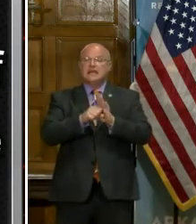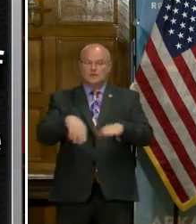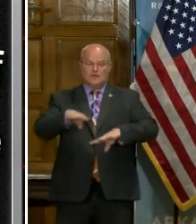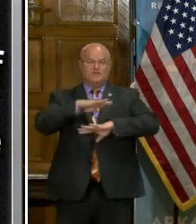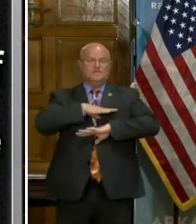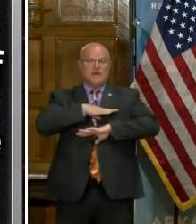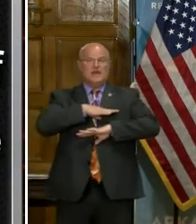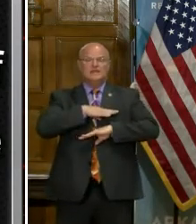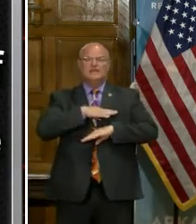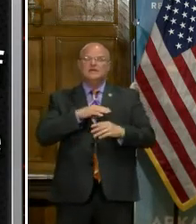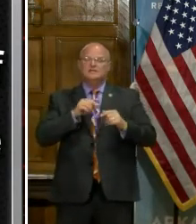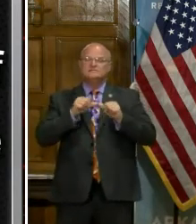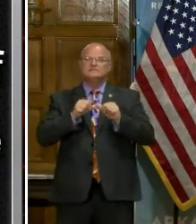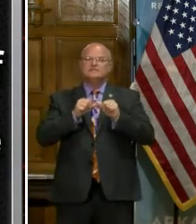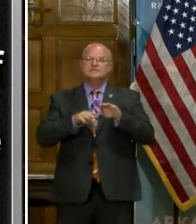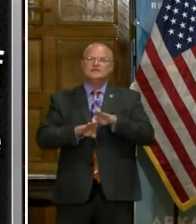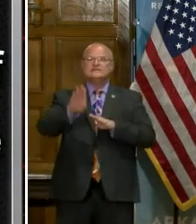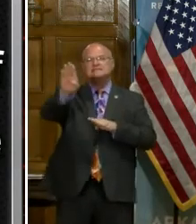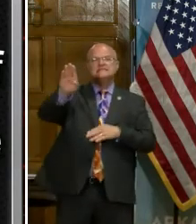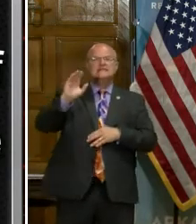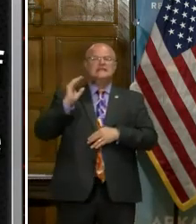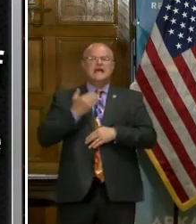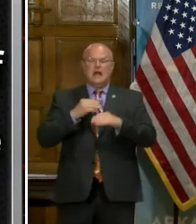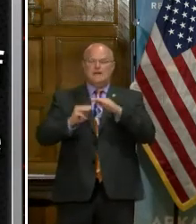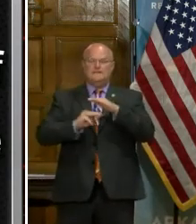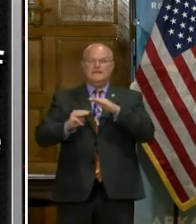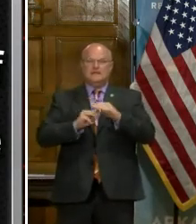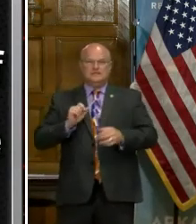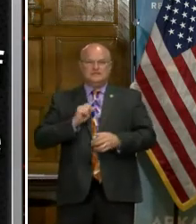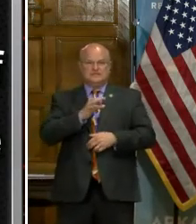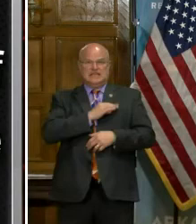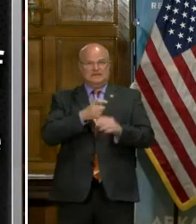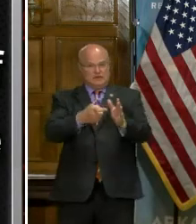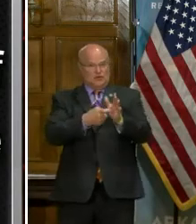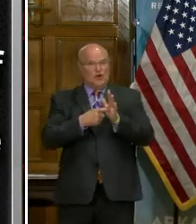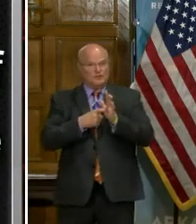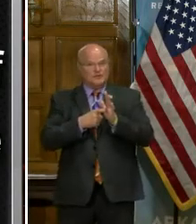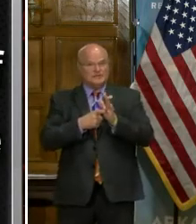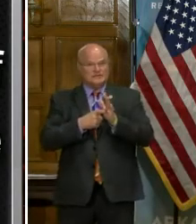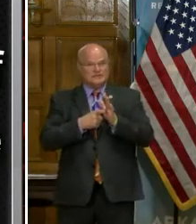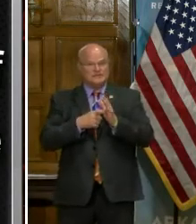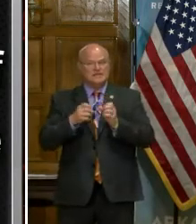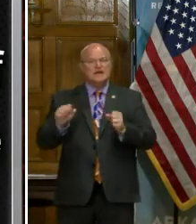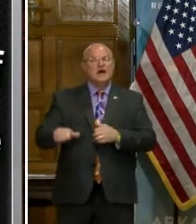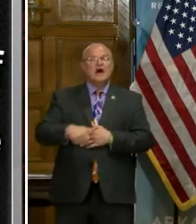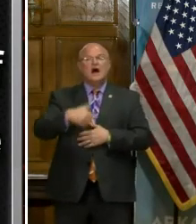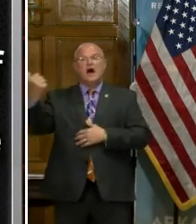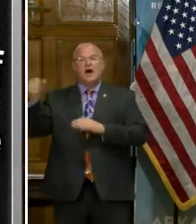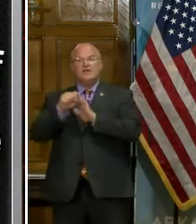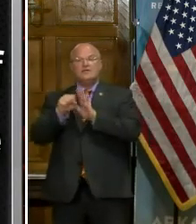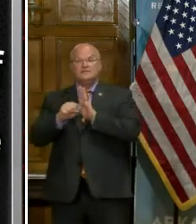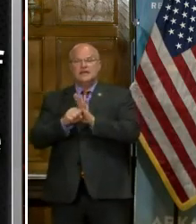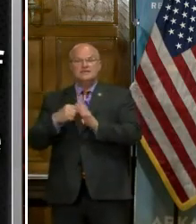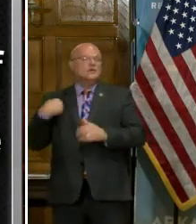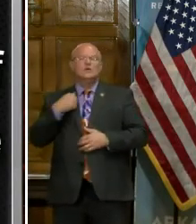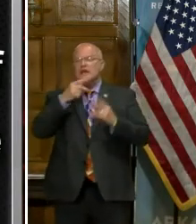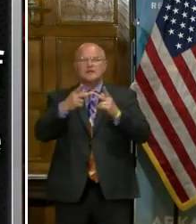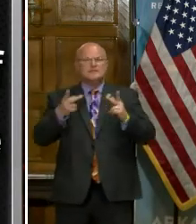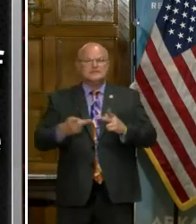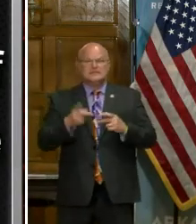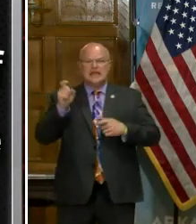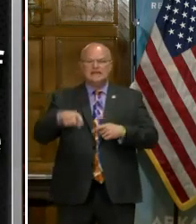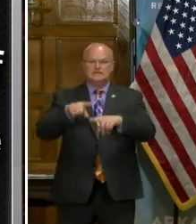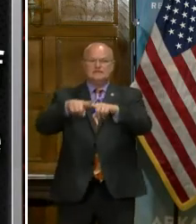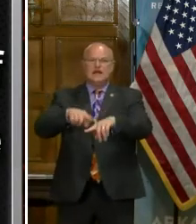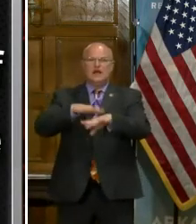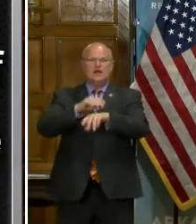met, but we continue to exceed our minimum staffing requirements. Unlike many other states, we are not in a position to have